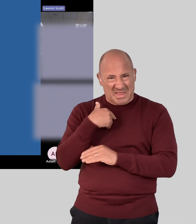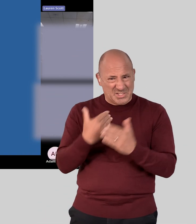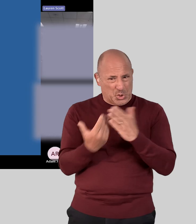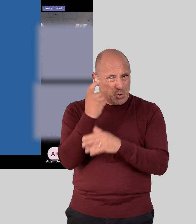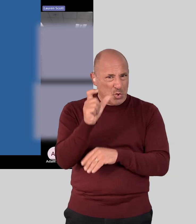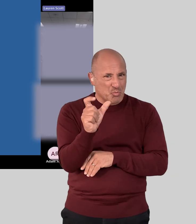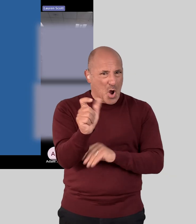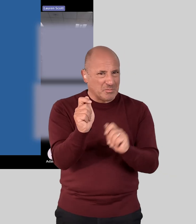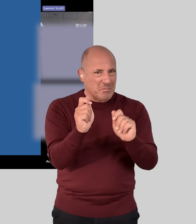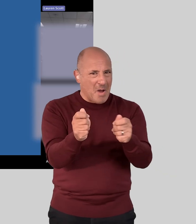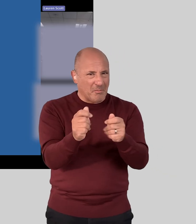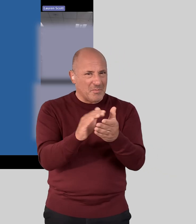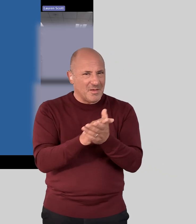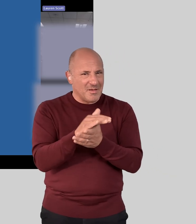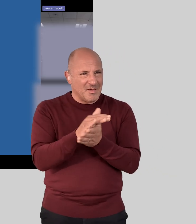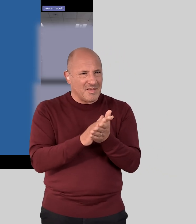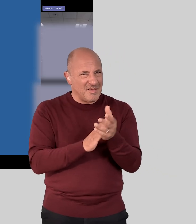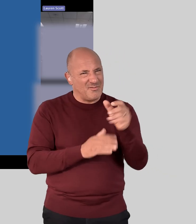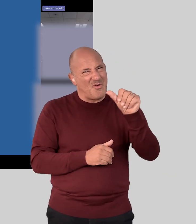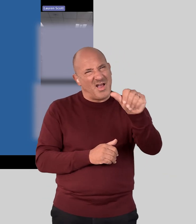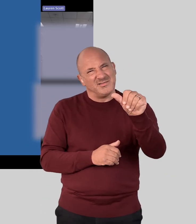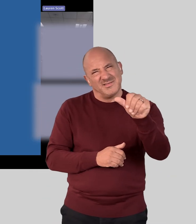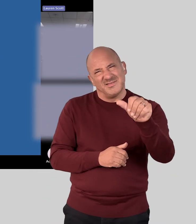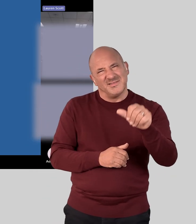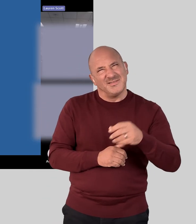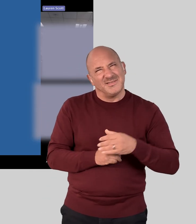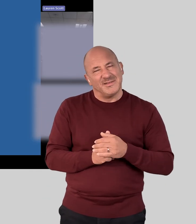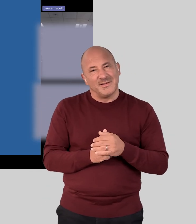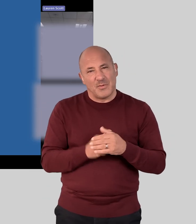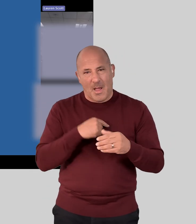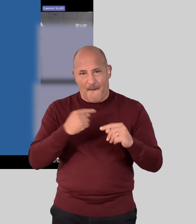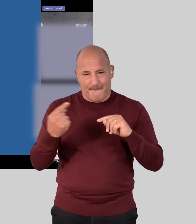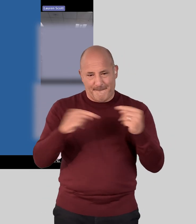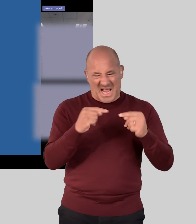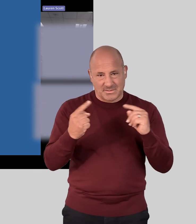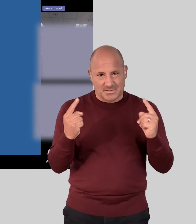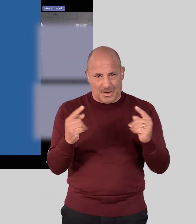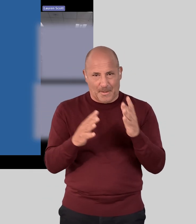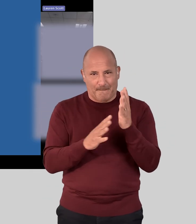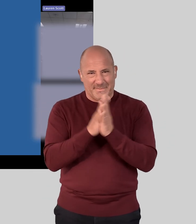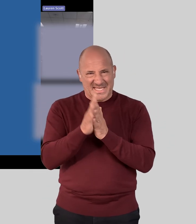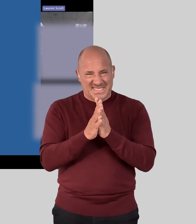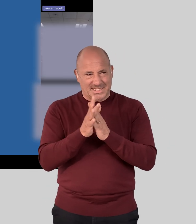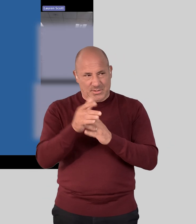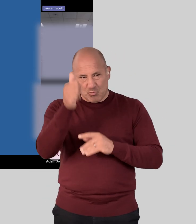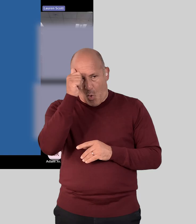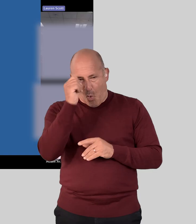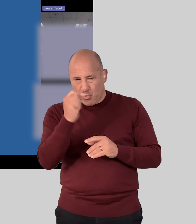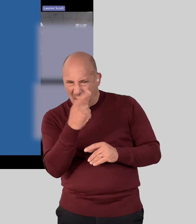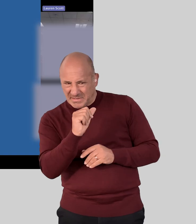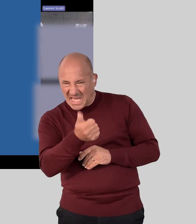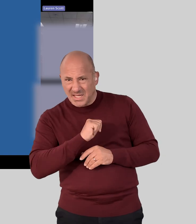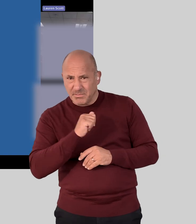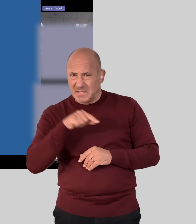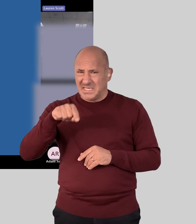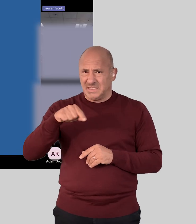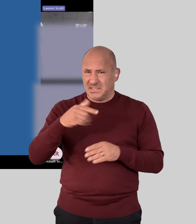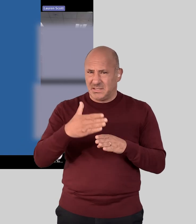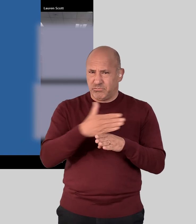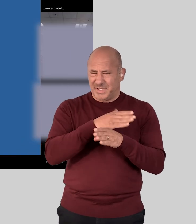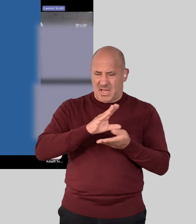Maybe there's a new word for it, because it kind of takes away the element of what a battle is, because you could see it as